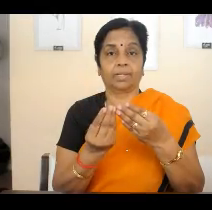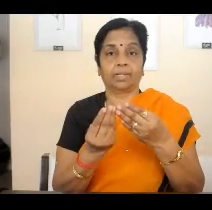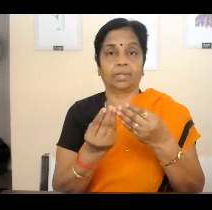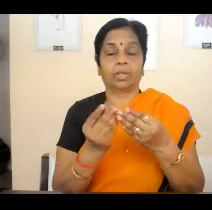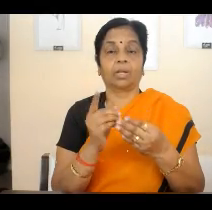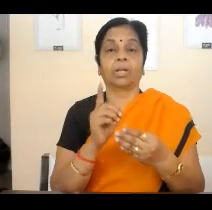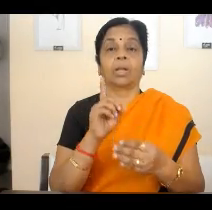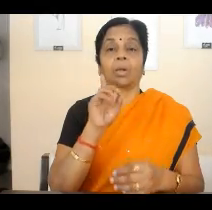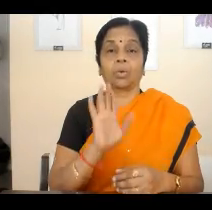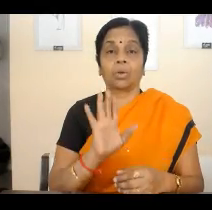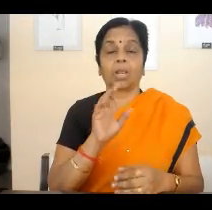only limits